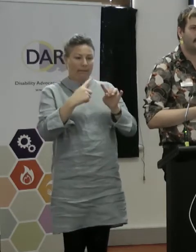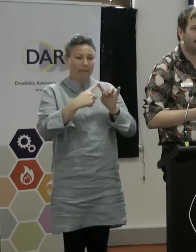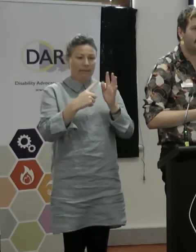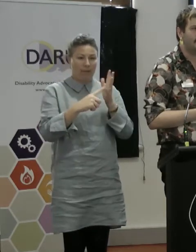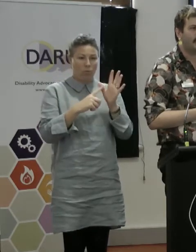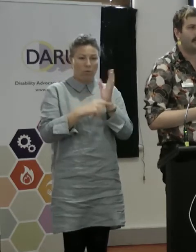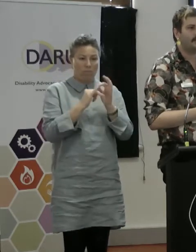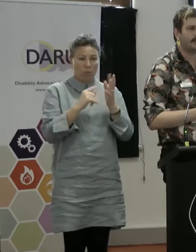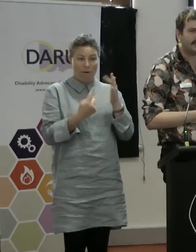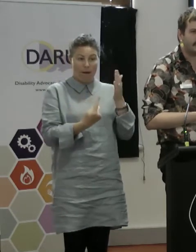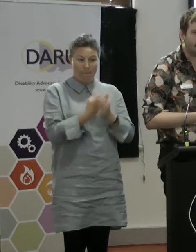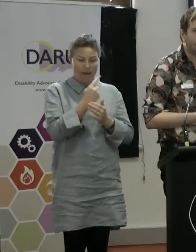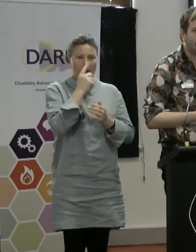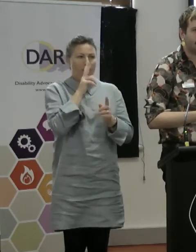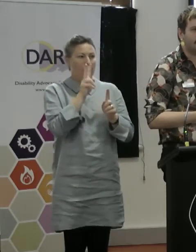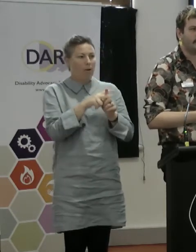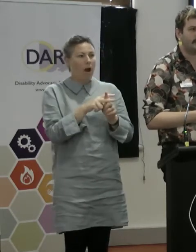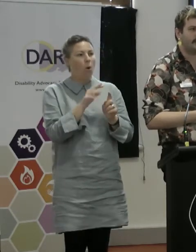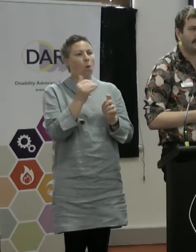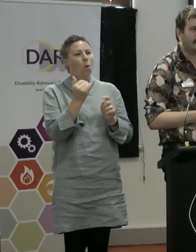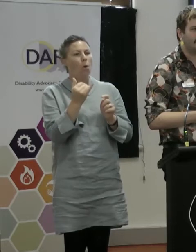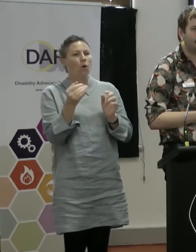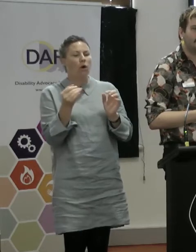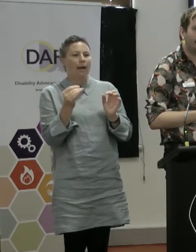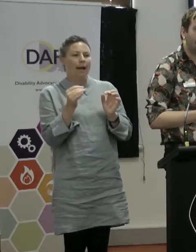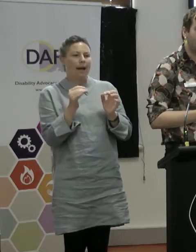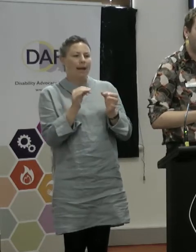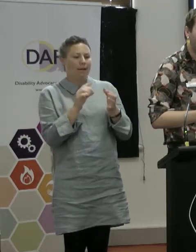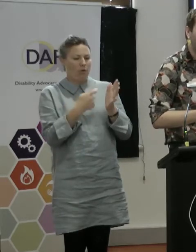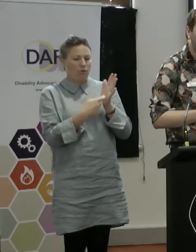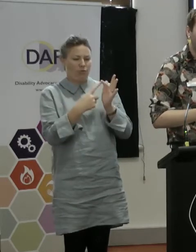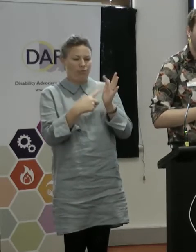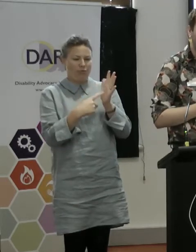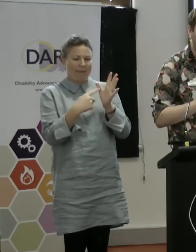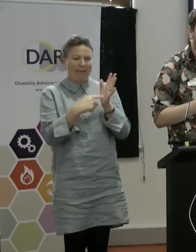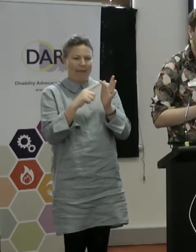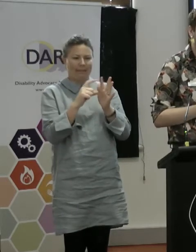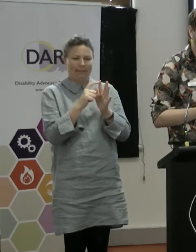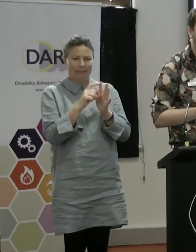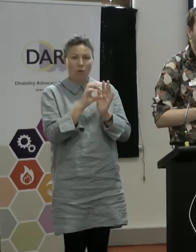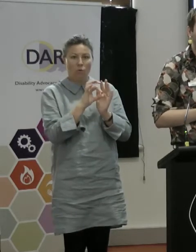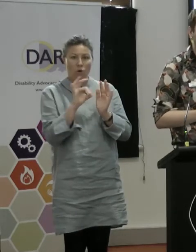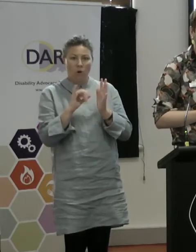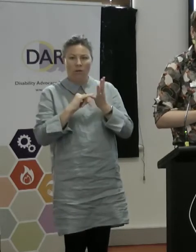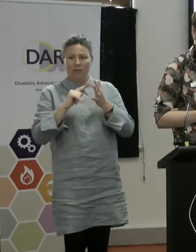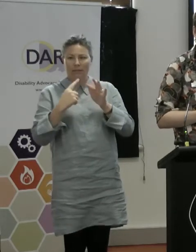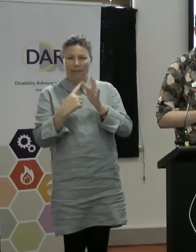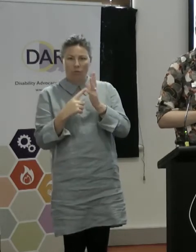to apply. Related non-sexual abuse is also part of the framework that's used to